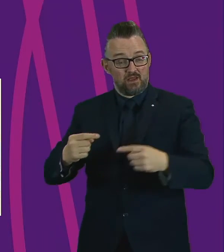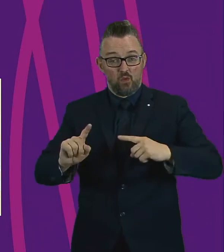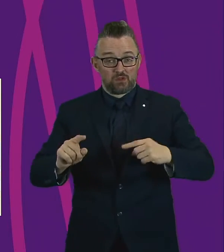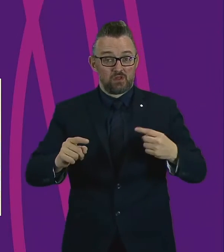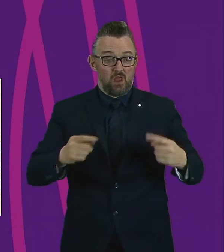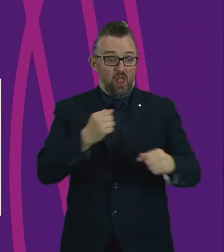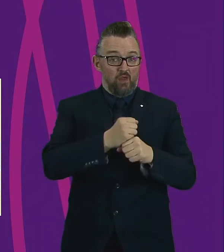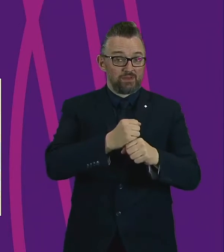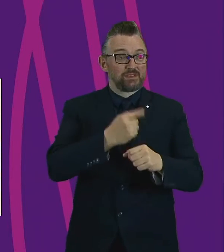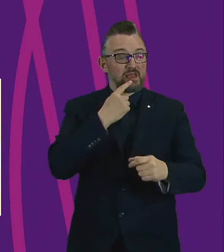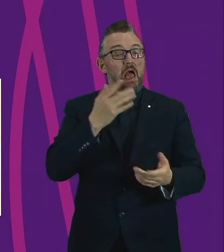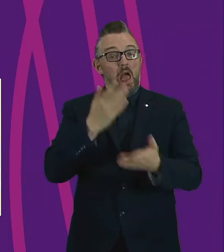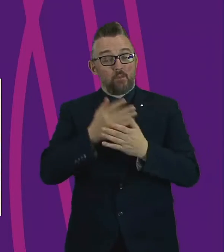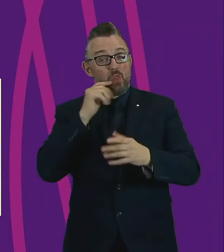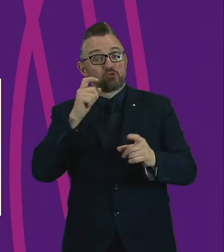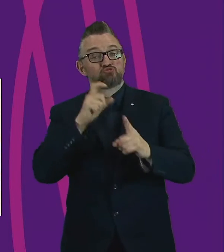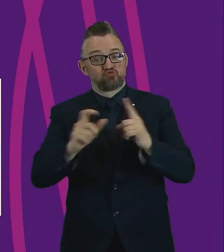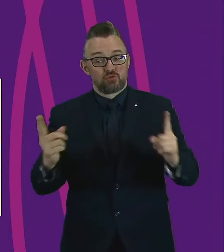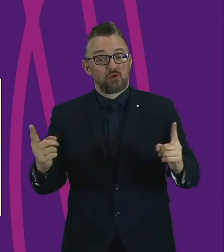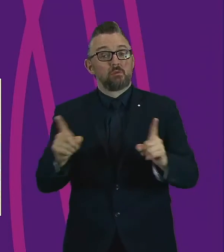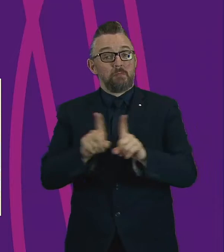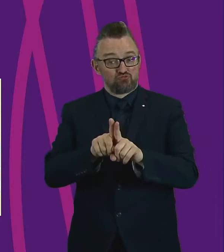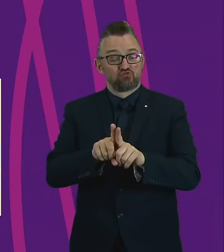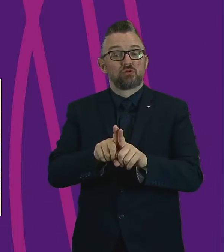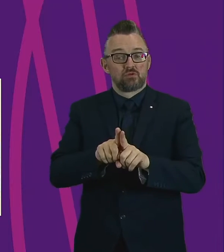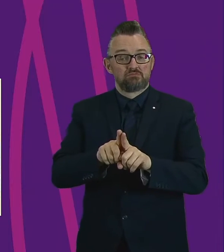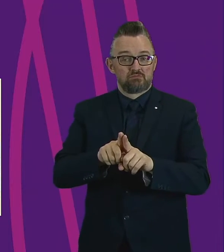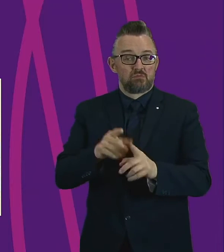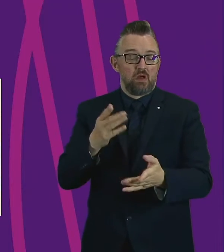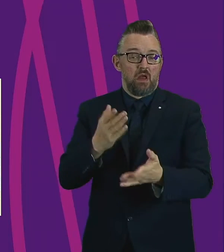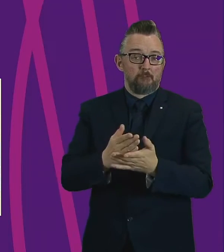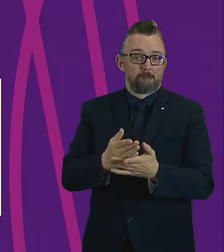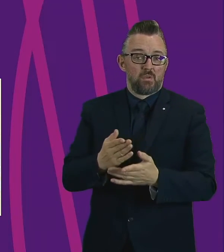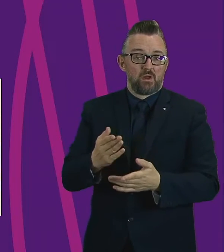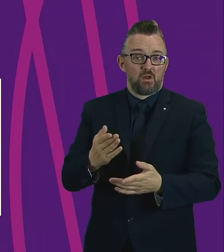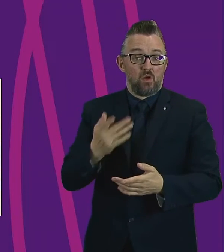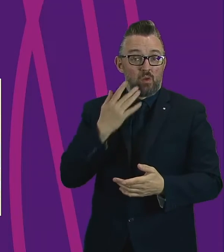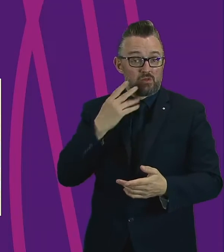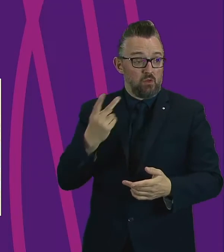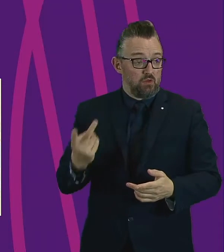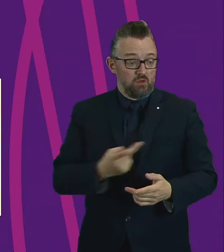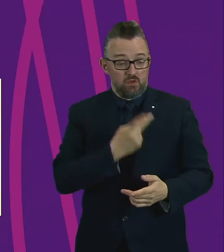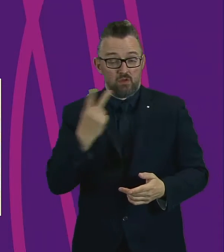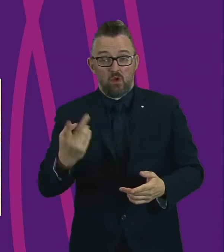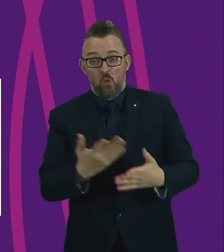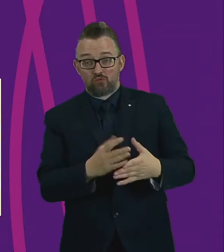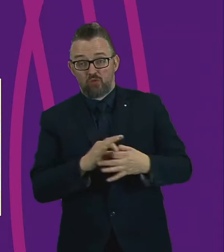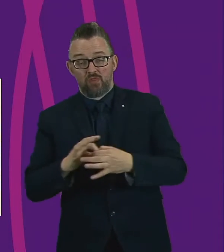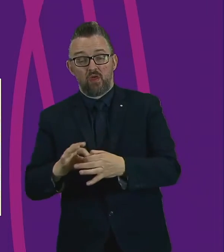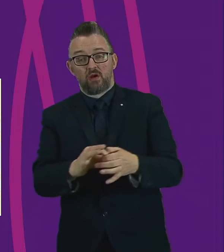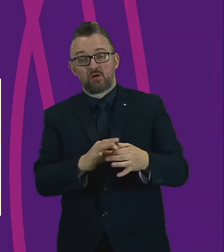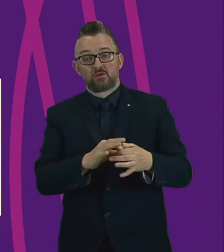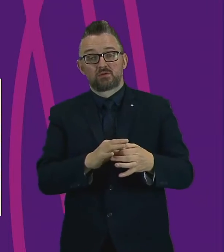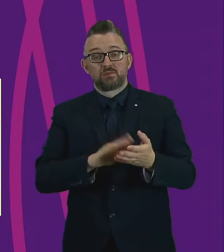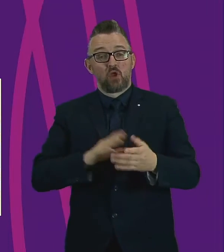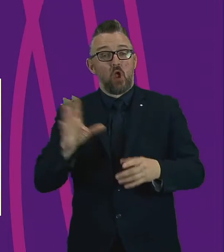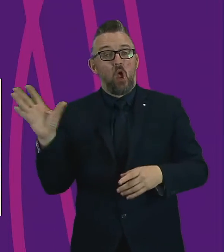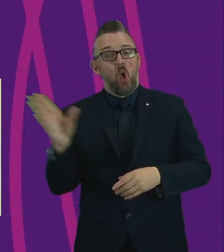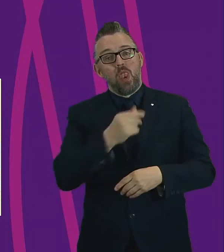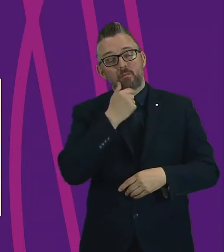by government. And in so doing, in that unified approach, we will appeal to all people